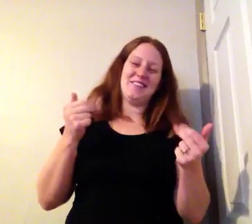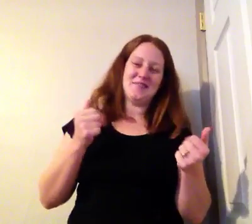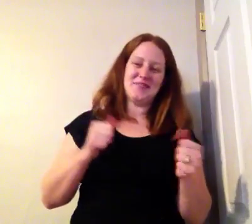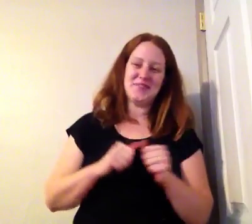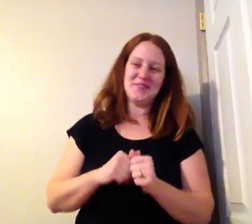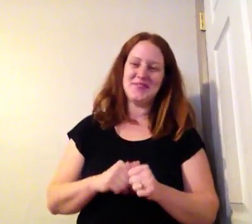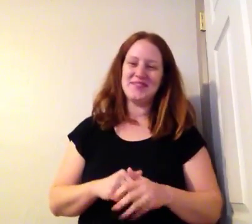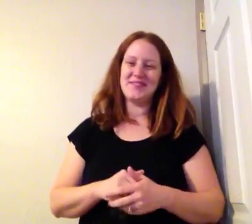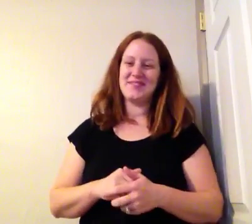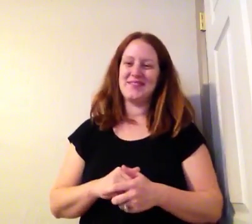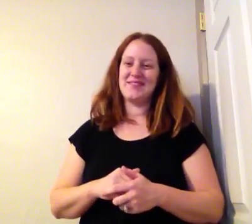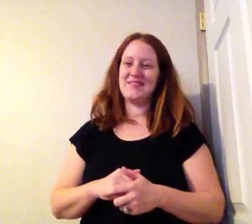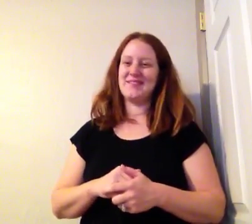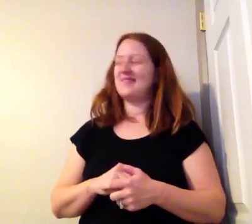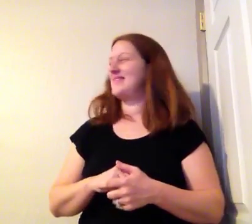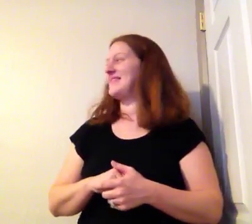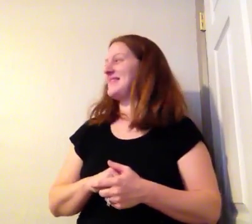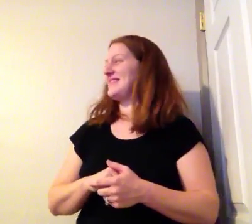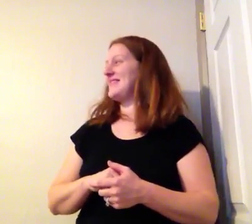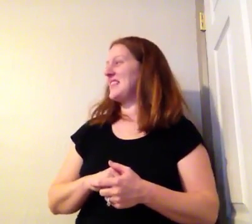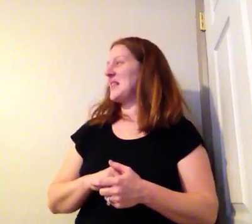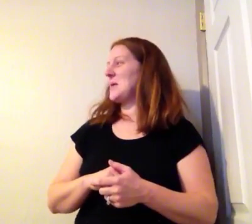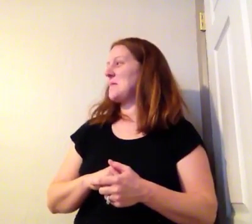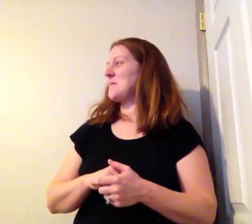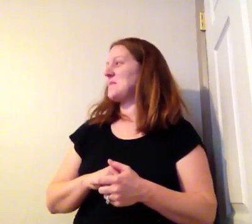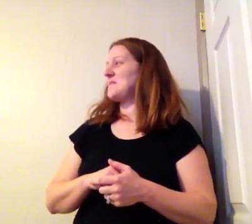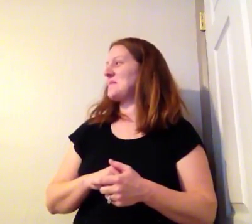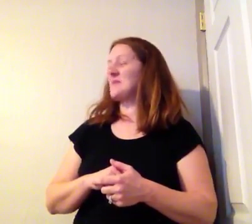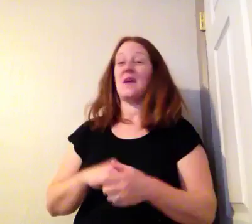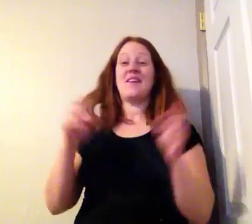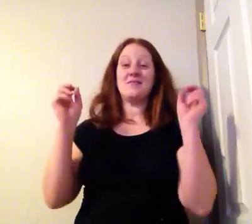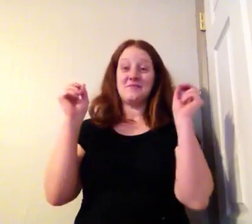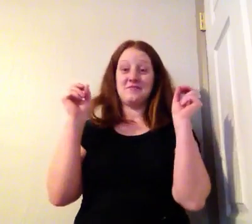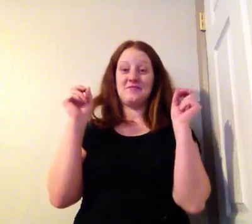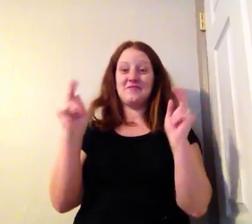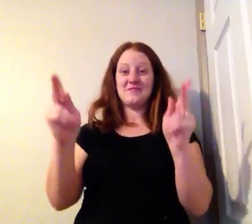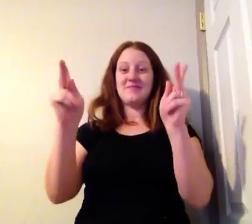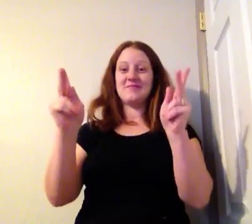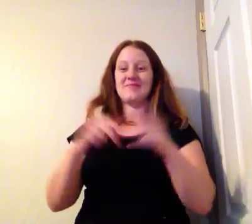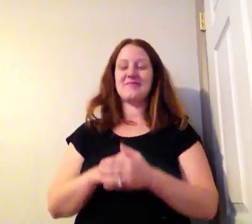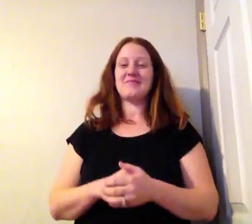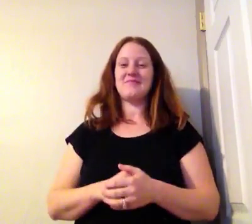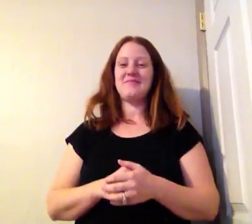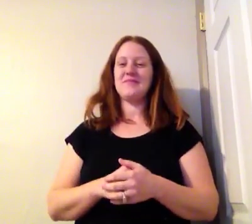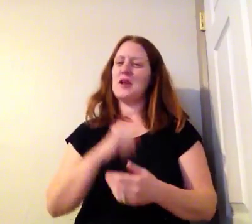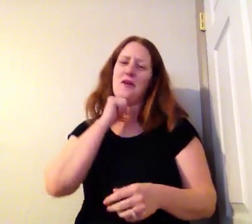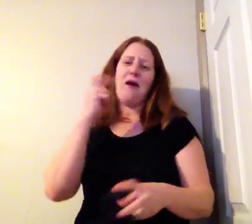That's John Schenker up there. Okay, that's not a difficult question.